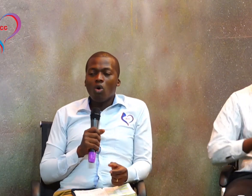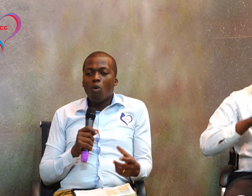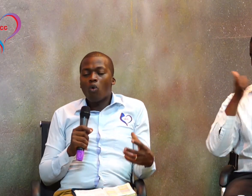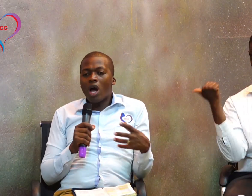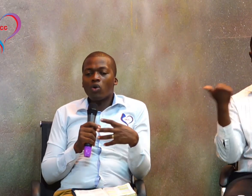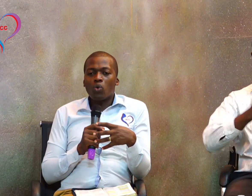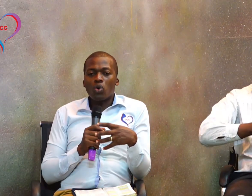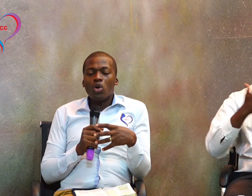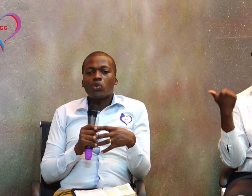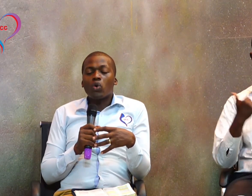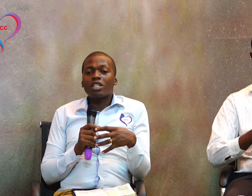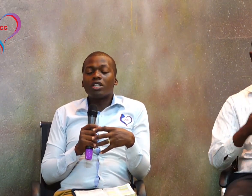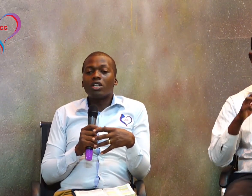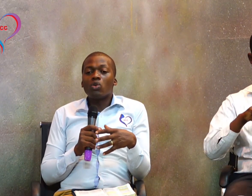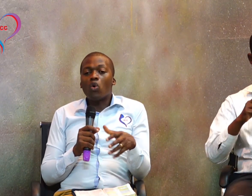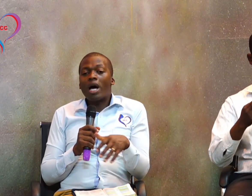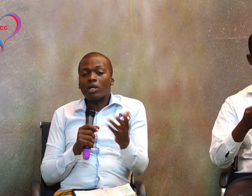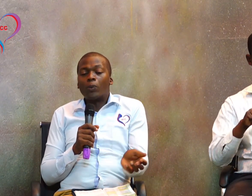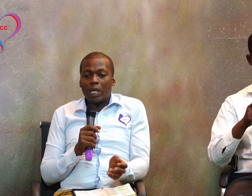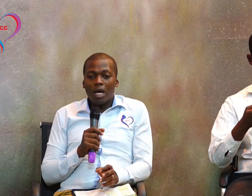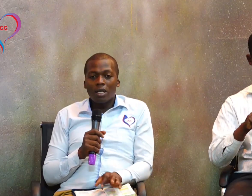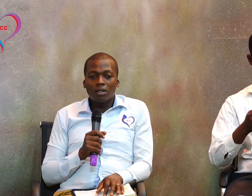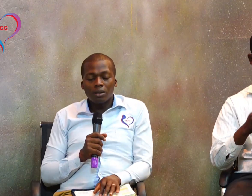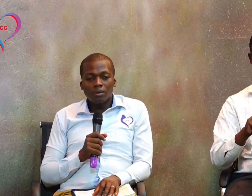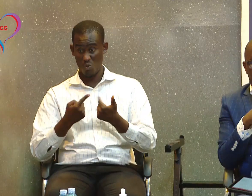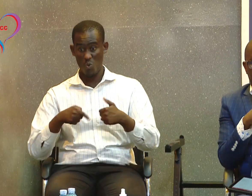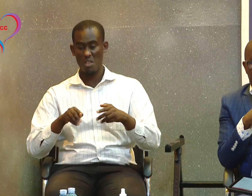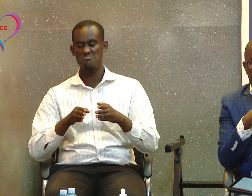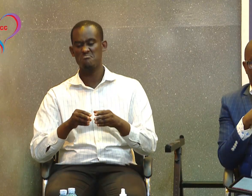ababiri omukwano guno tukola kinene nnyo kubanga tubula.